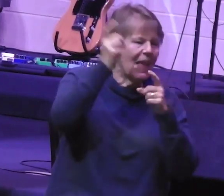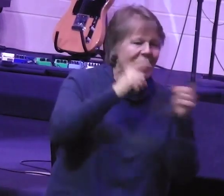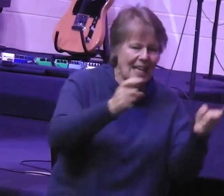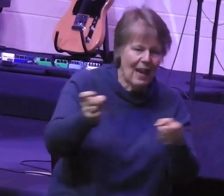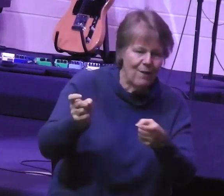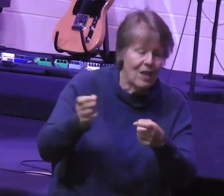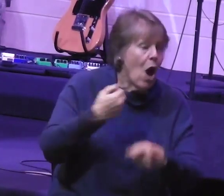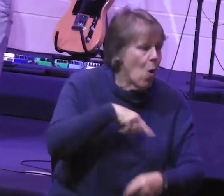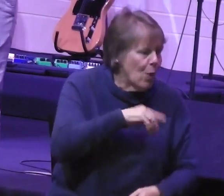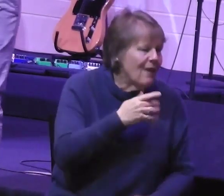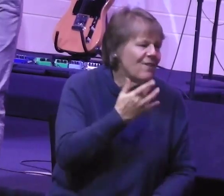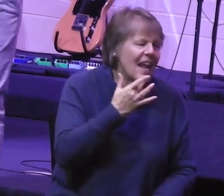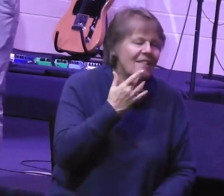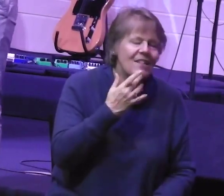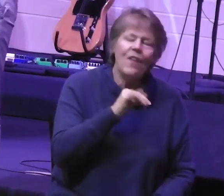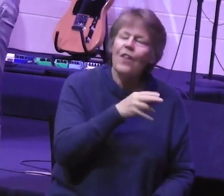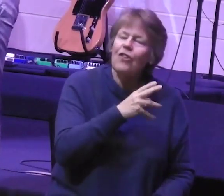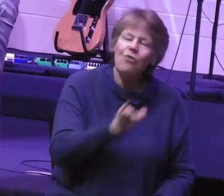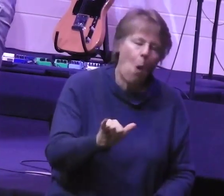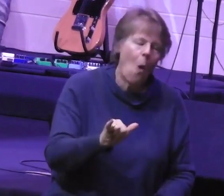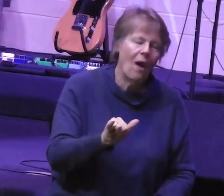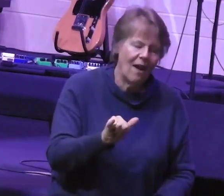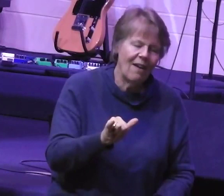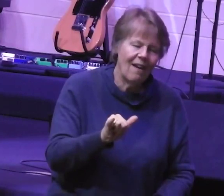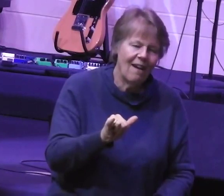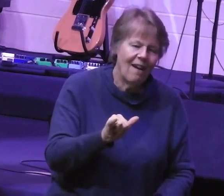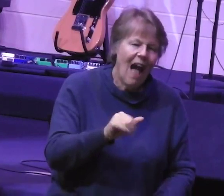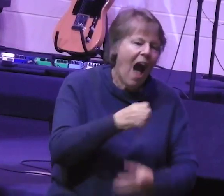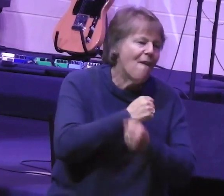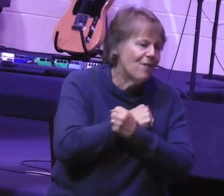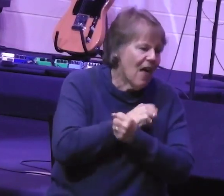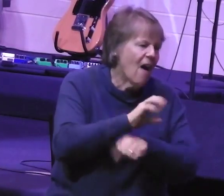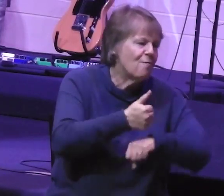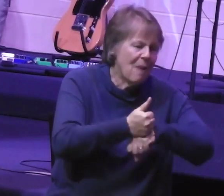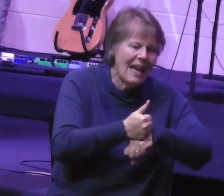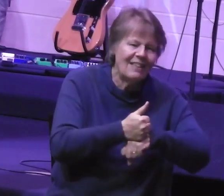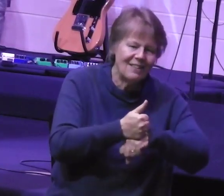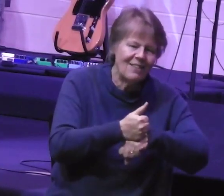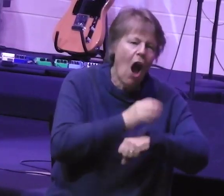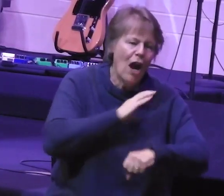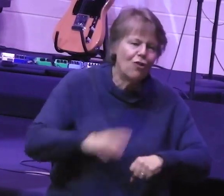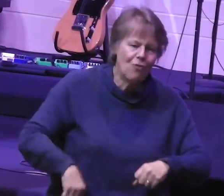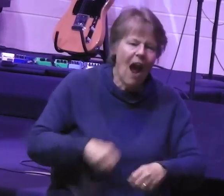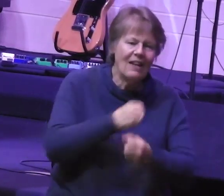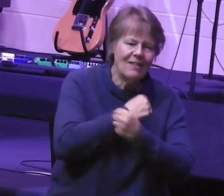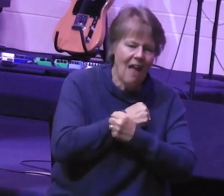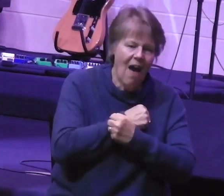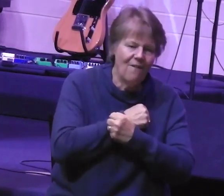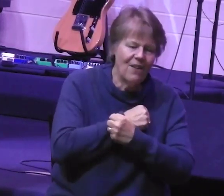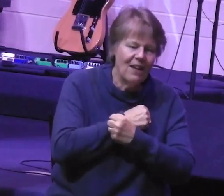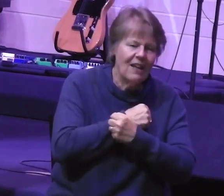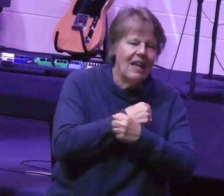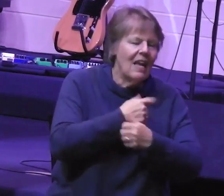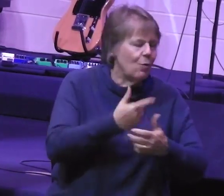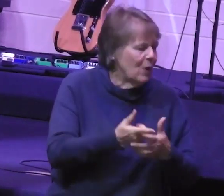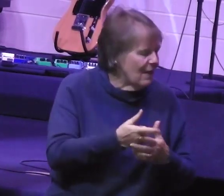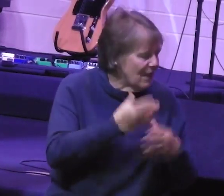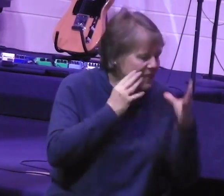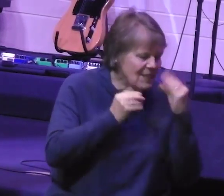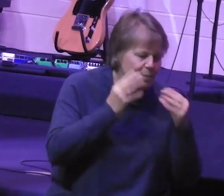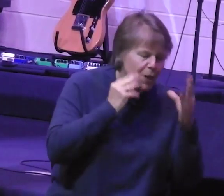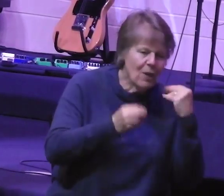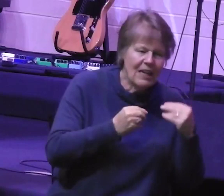life lived based on the love of Christ. Christ said, love others as I have loved you. And we see that and we experience it. We're like, oh my